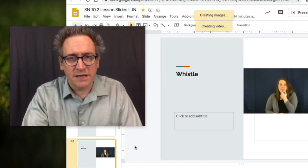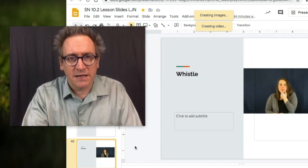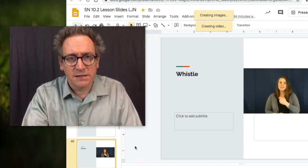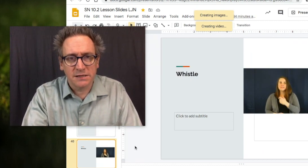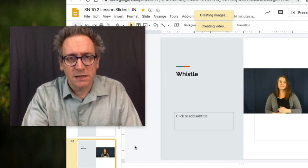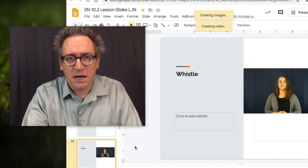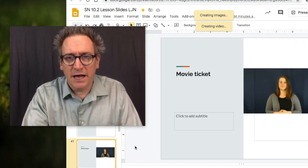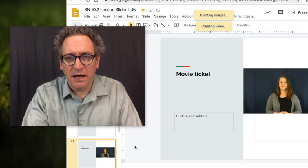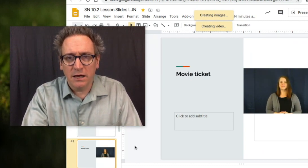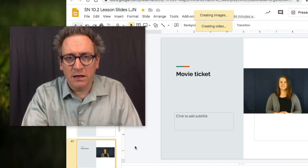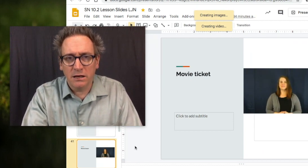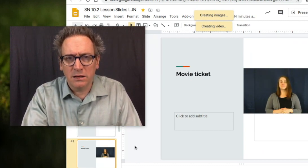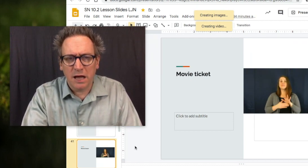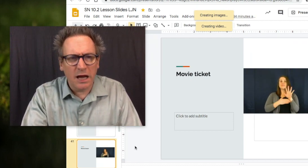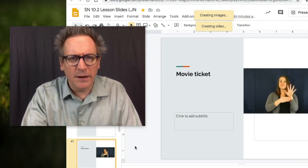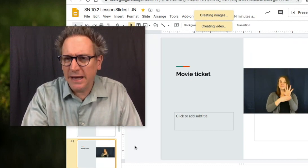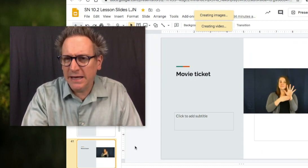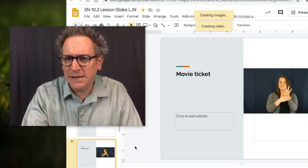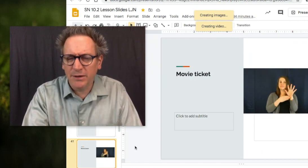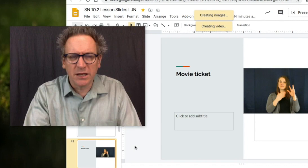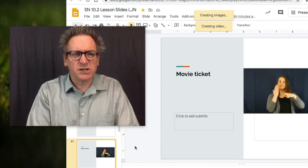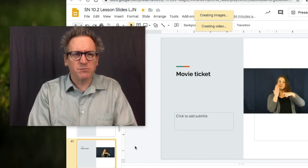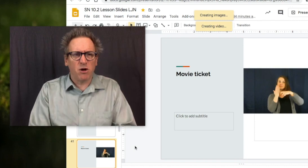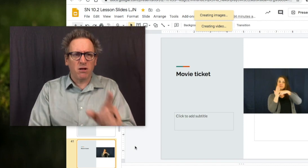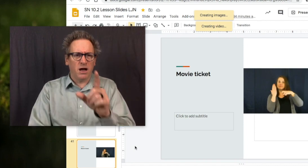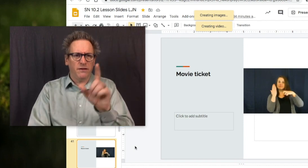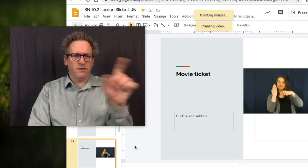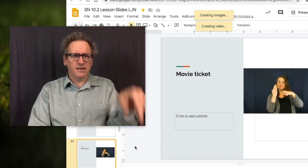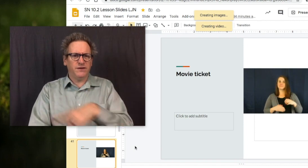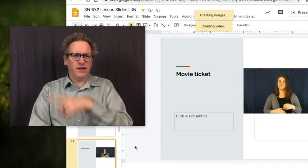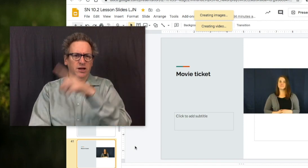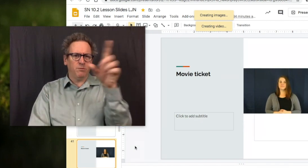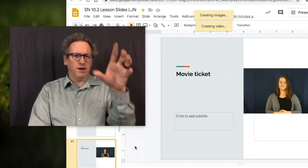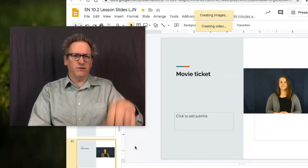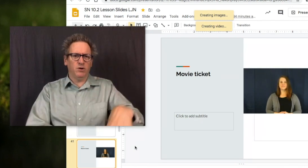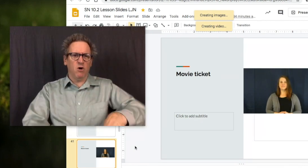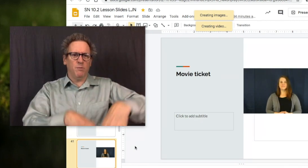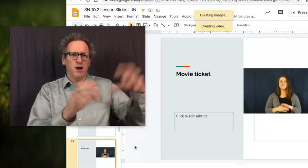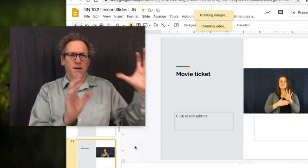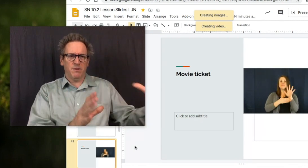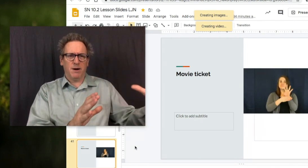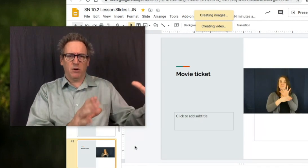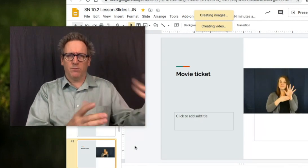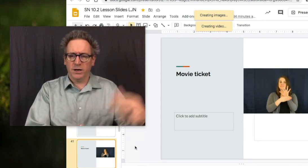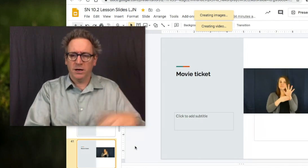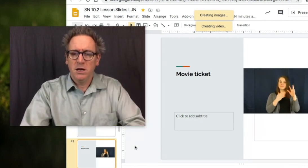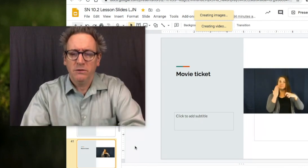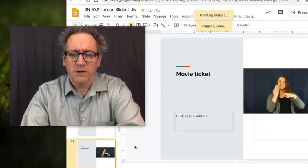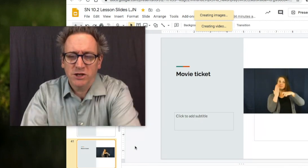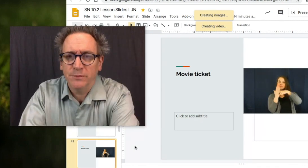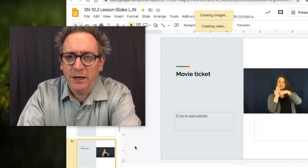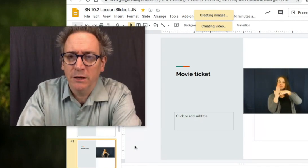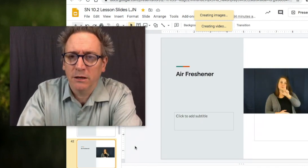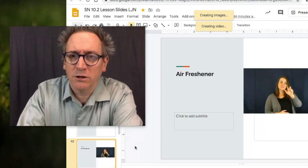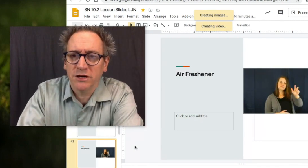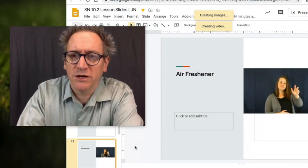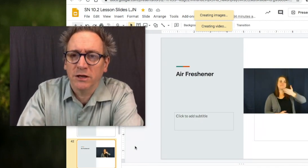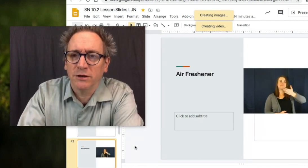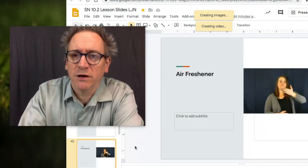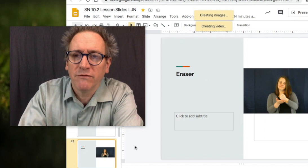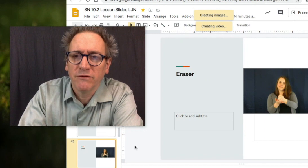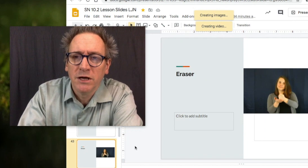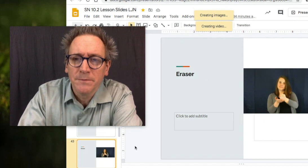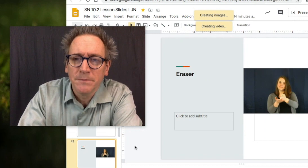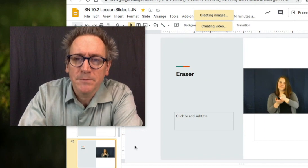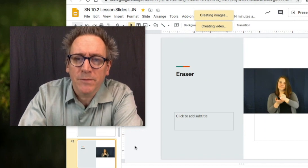sign the signs. They may seem a little small on this video, but if you open up the PowerPoint, they should be large enough and